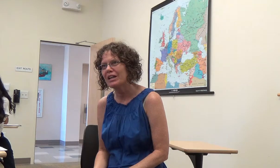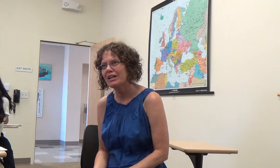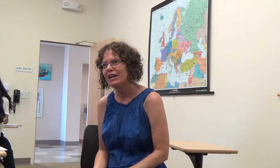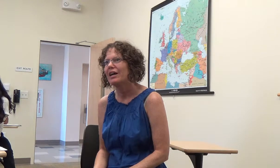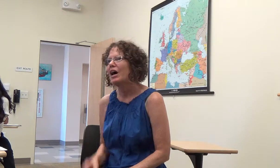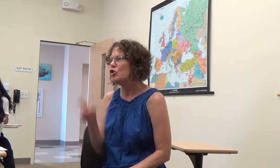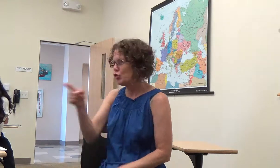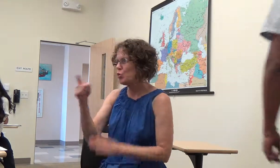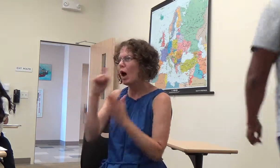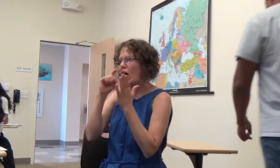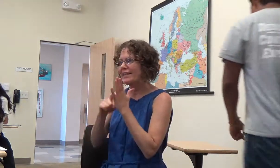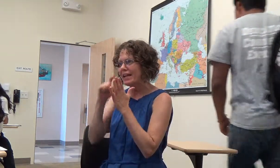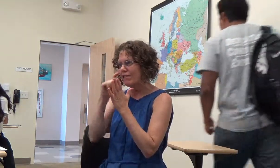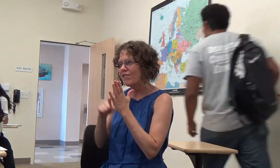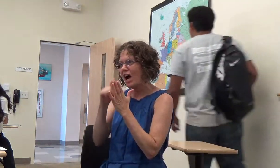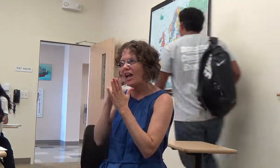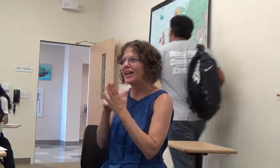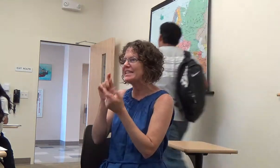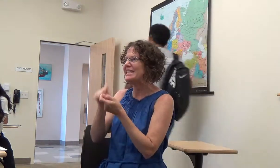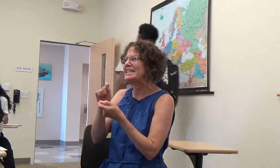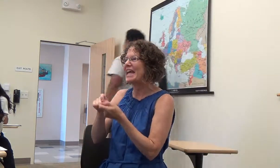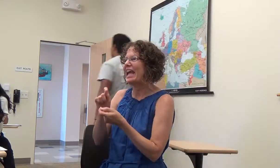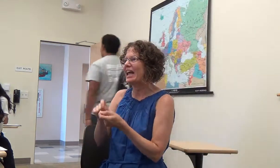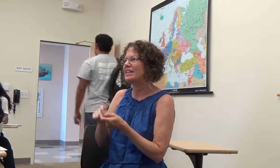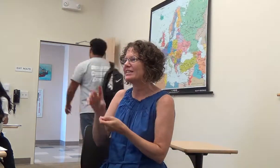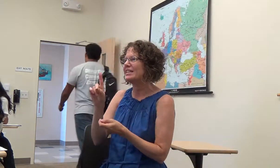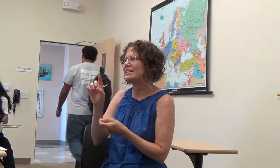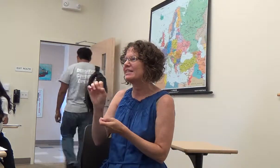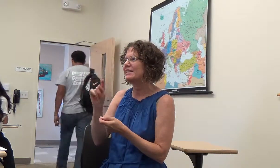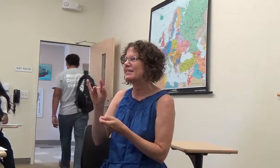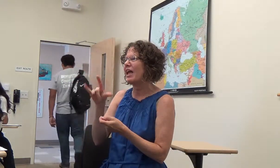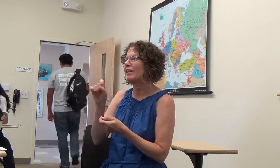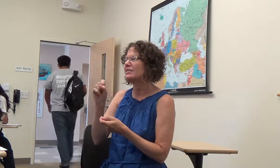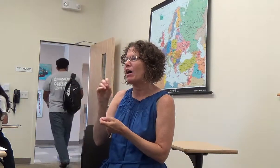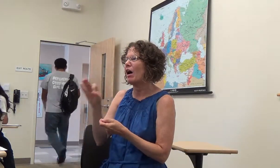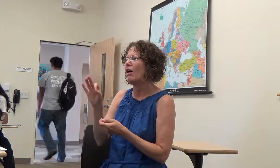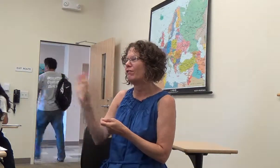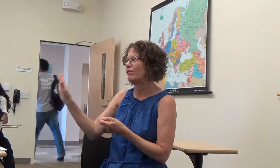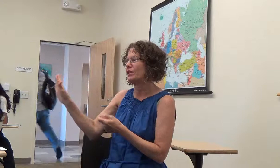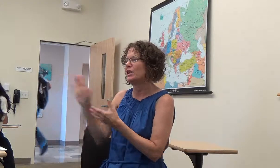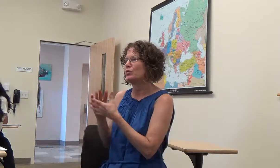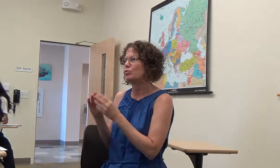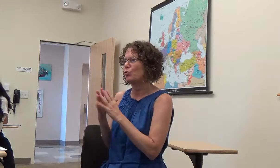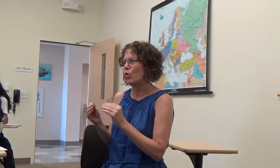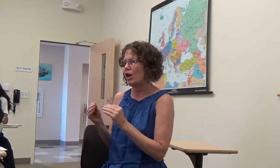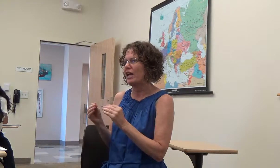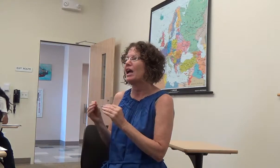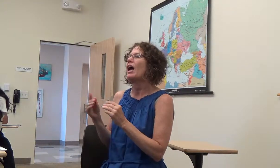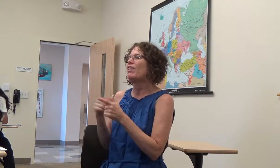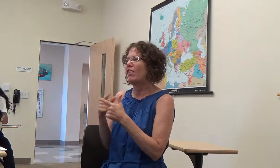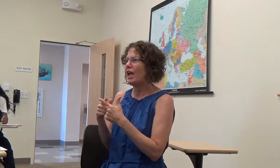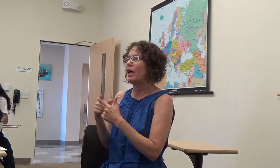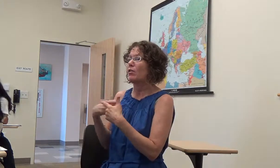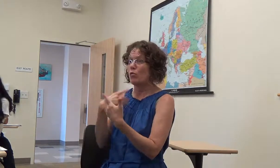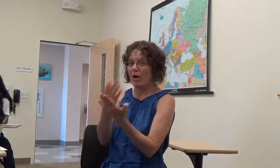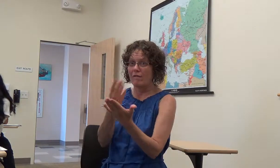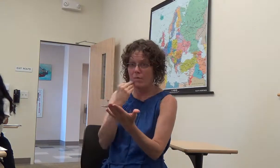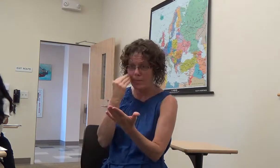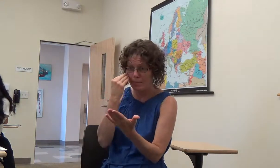are identifying the details of the story so you can write a paragraph about that